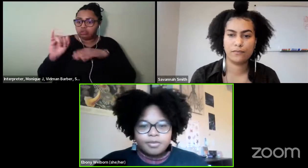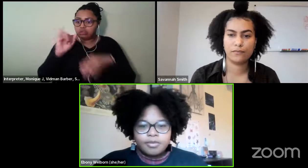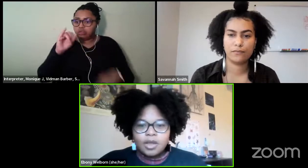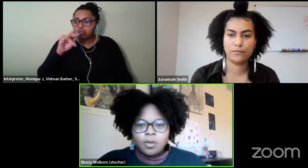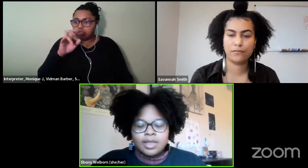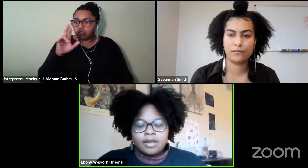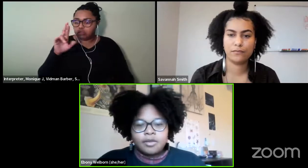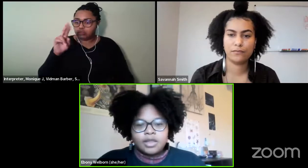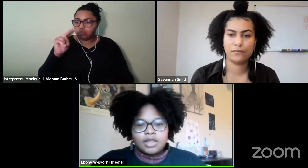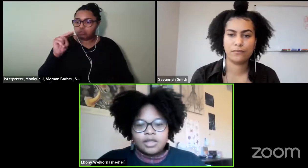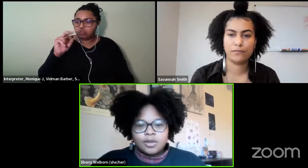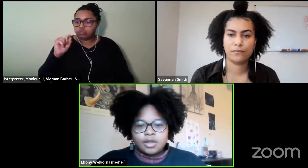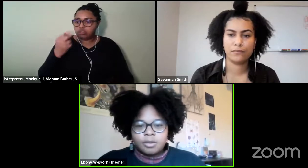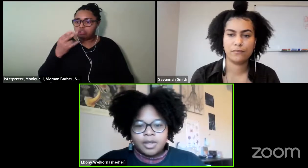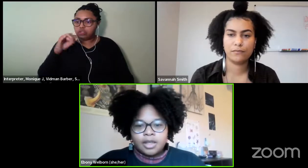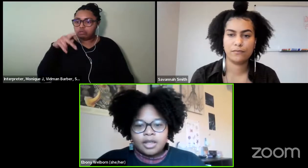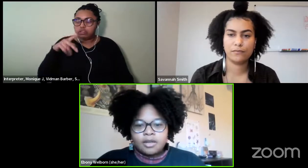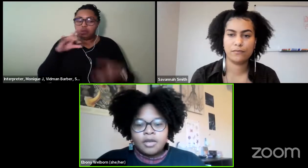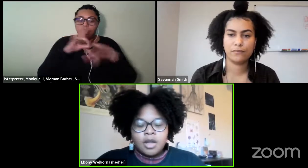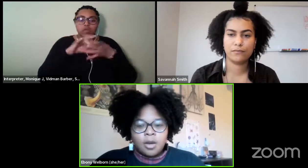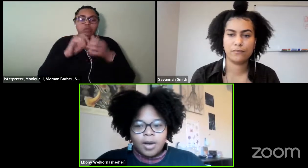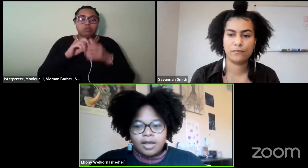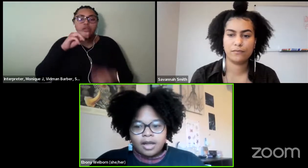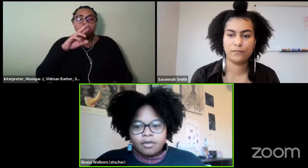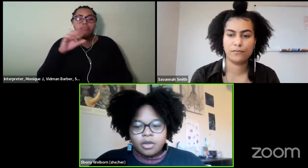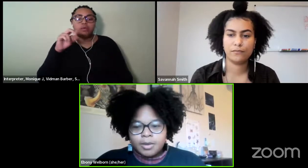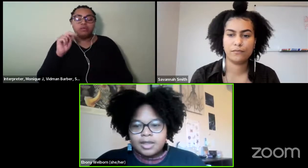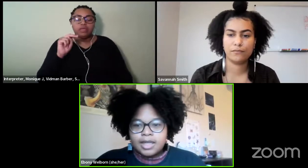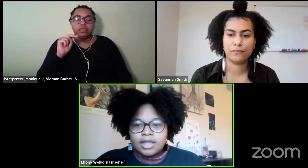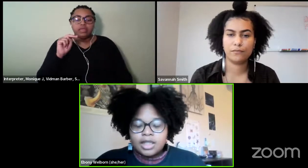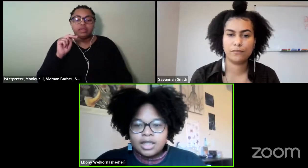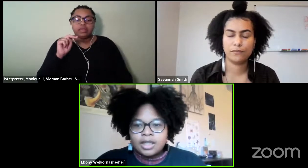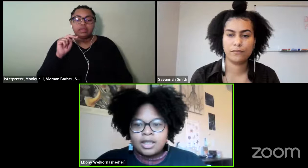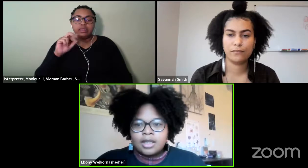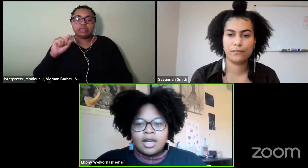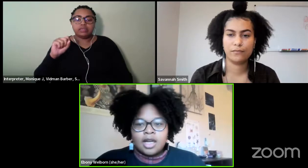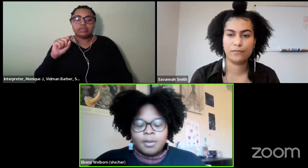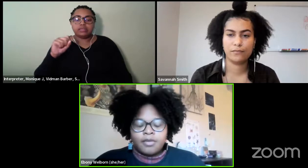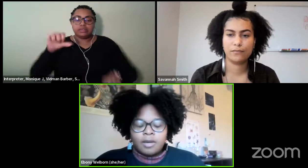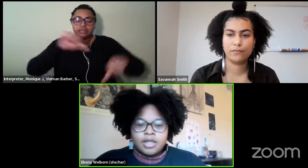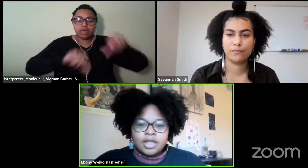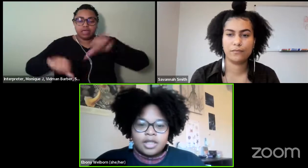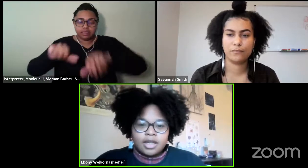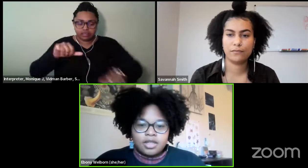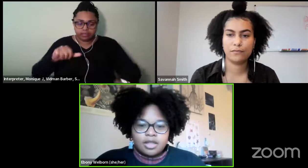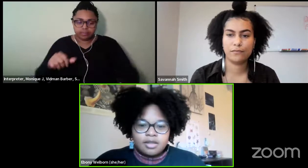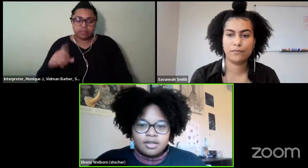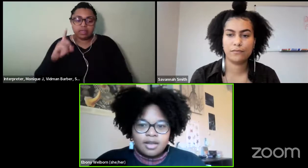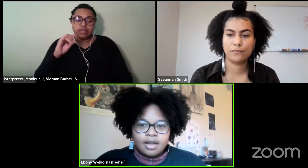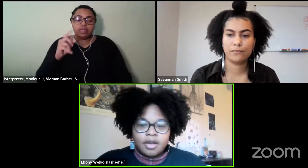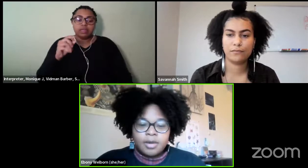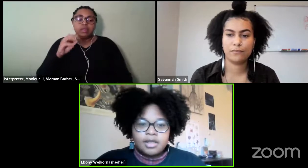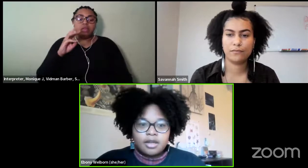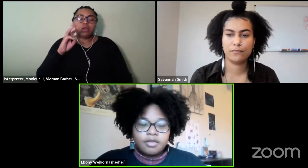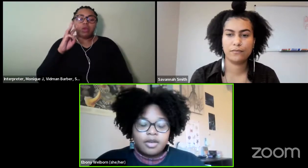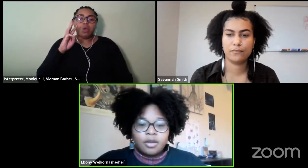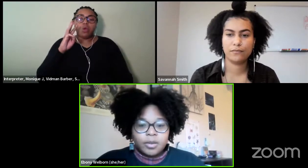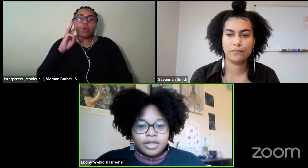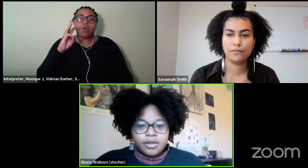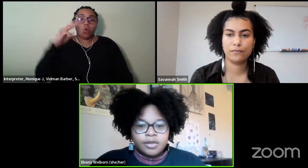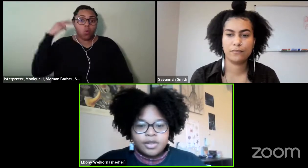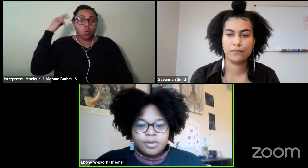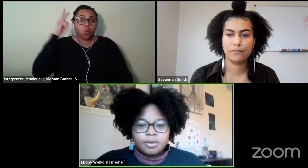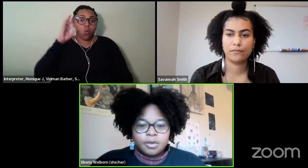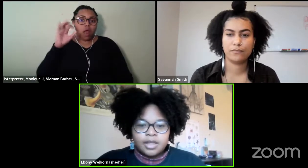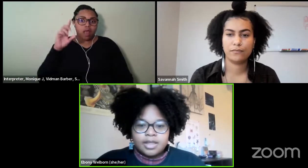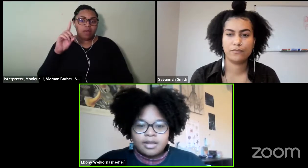So I went down to Florida to do a little bit of wildlife rehabilitation, environmental education, and found myself on the